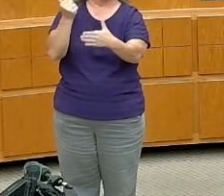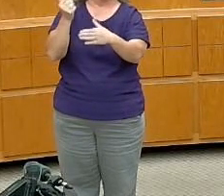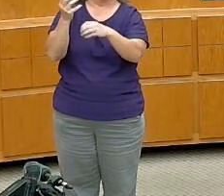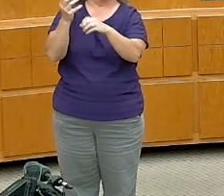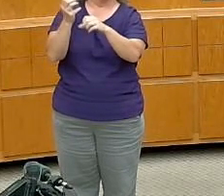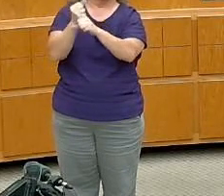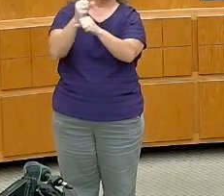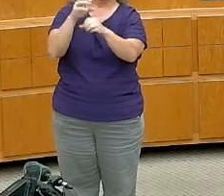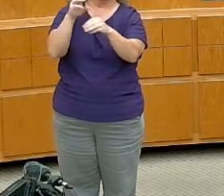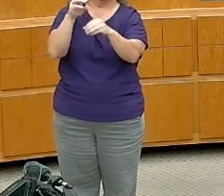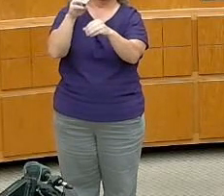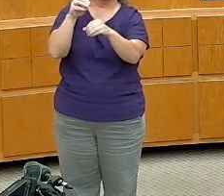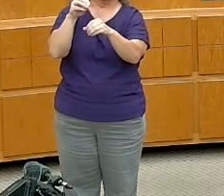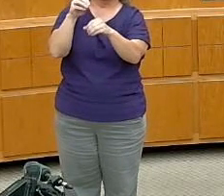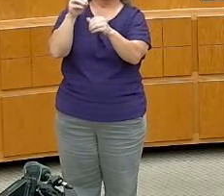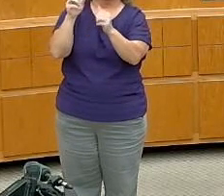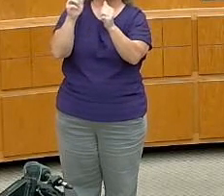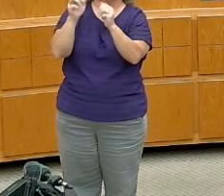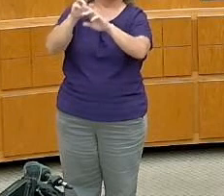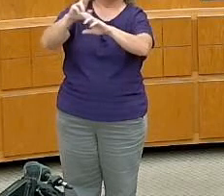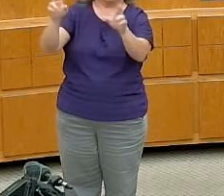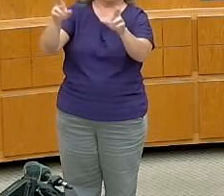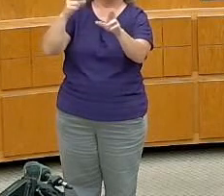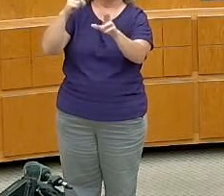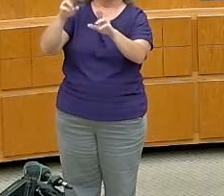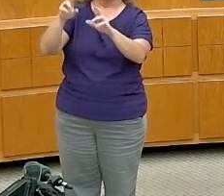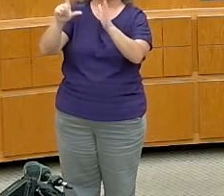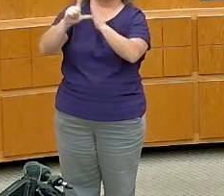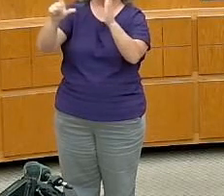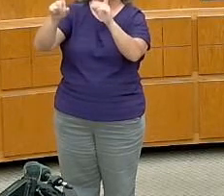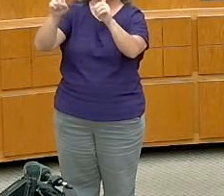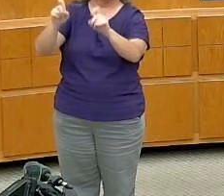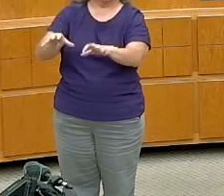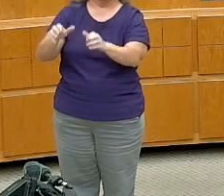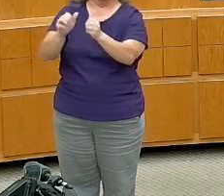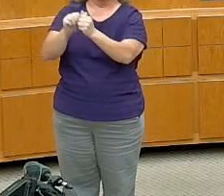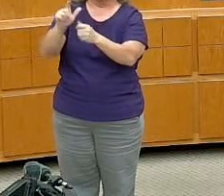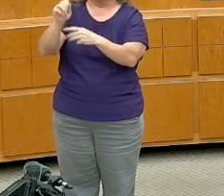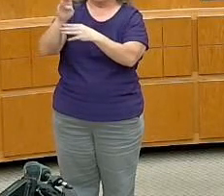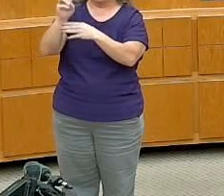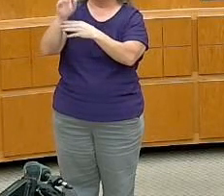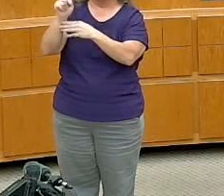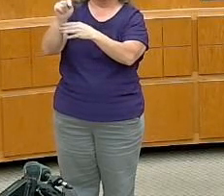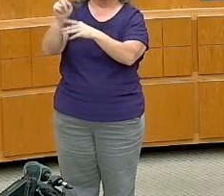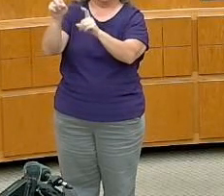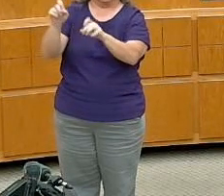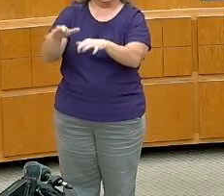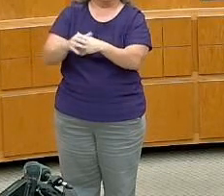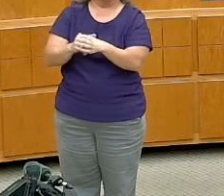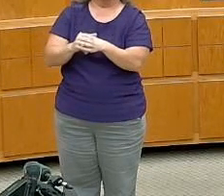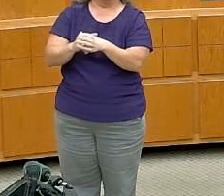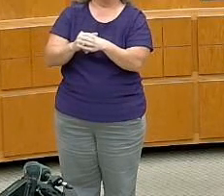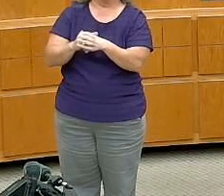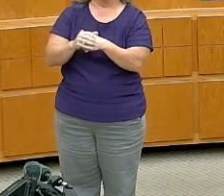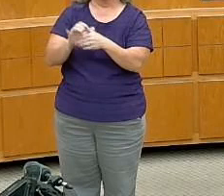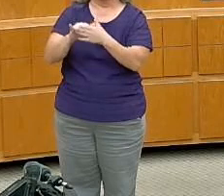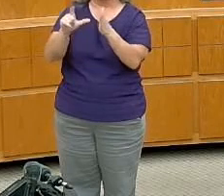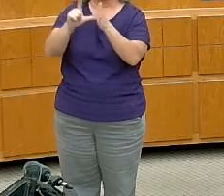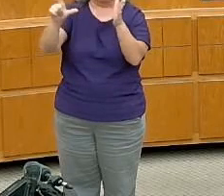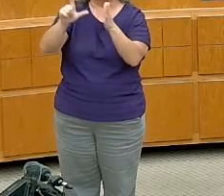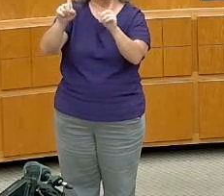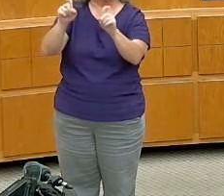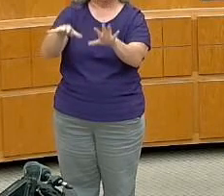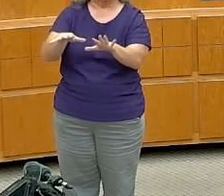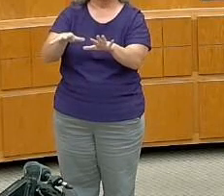testing with Abbott Technologies' new ID Now testing. Rapid testing that would be available, we hope, in the very